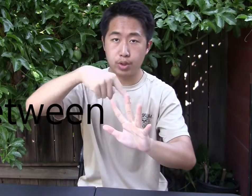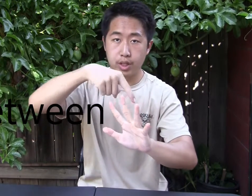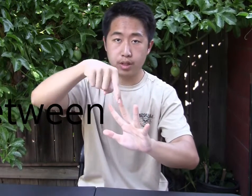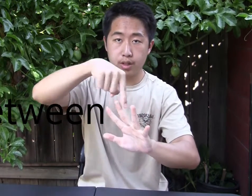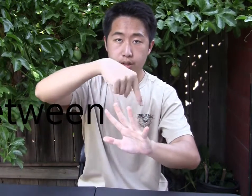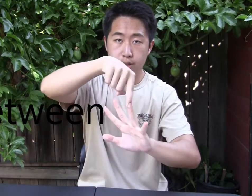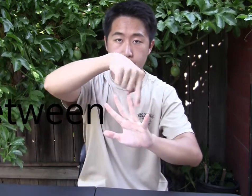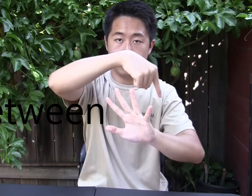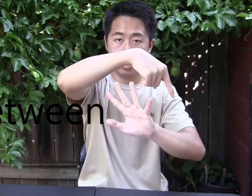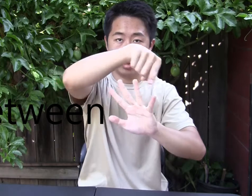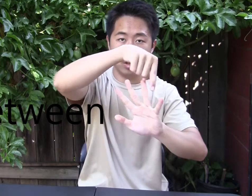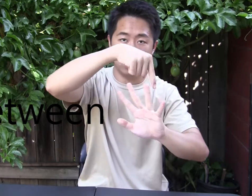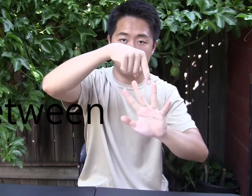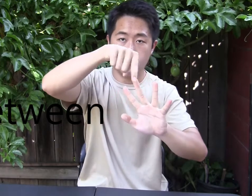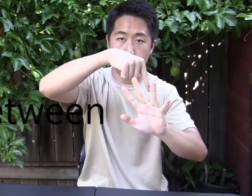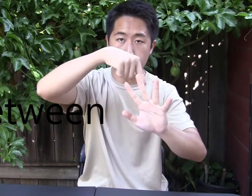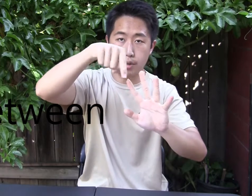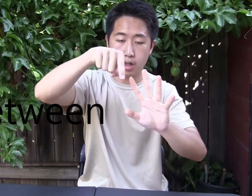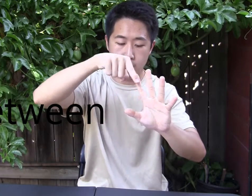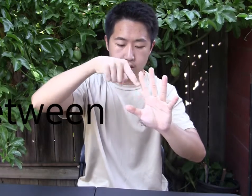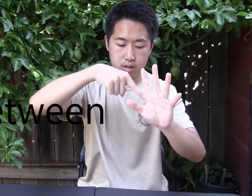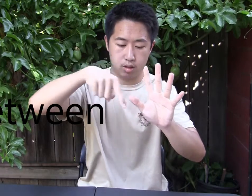Between. Or among.